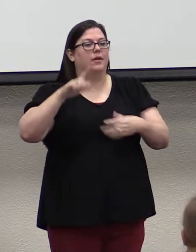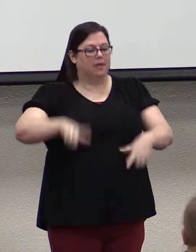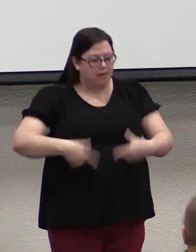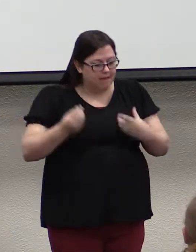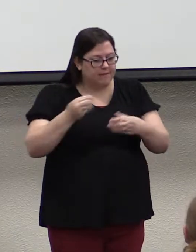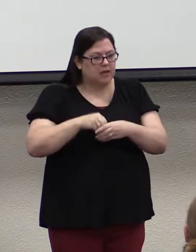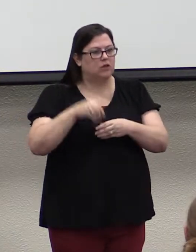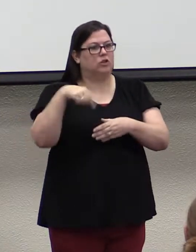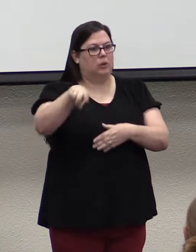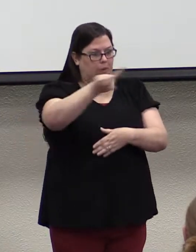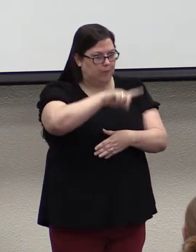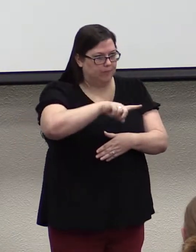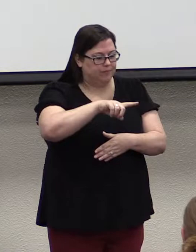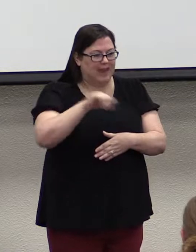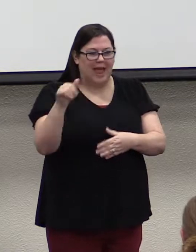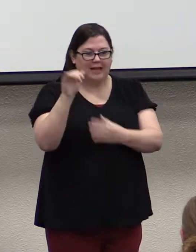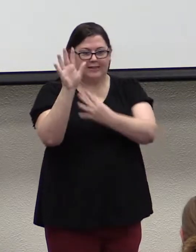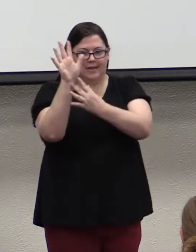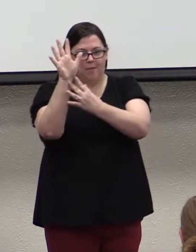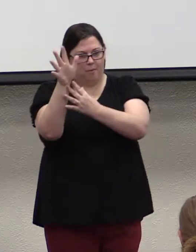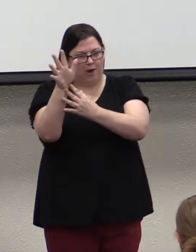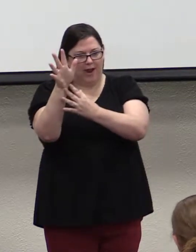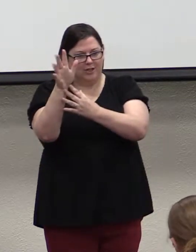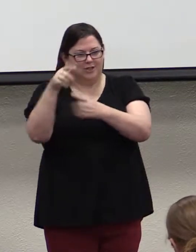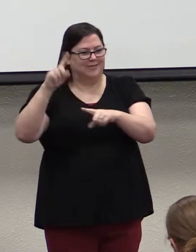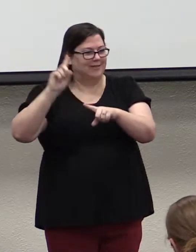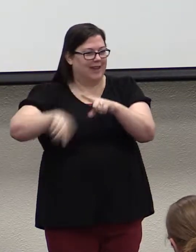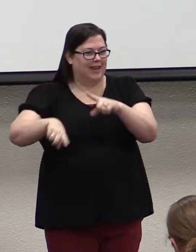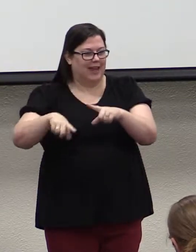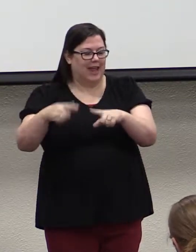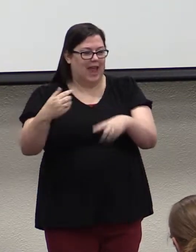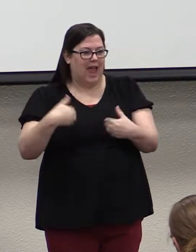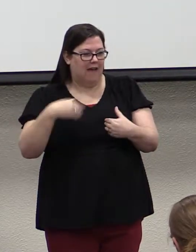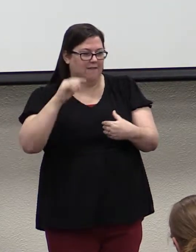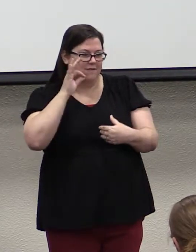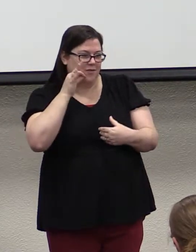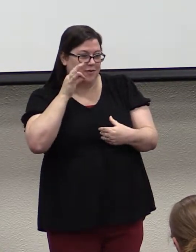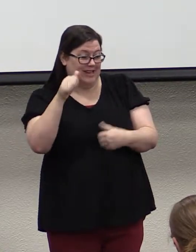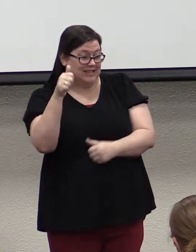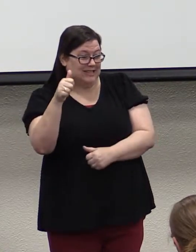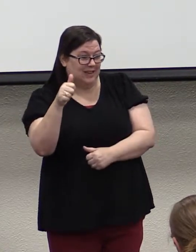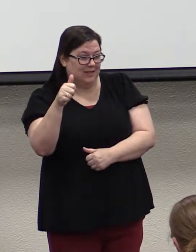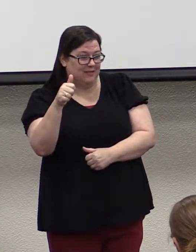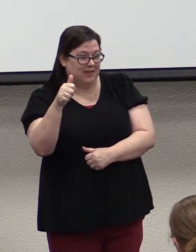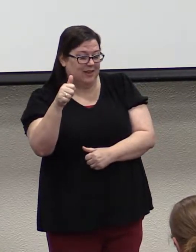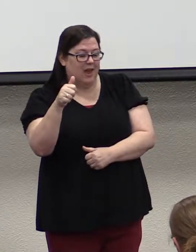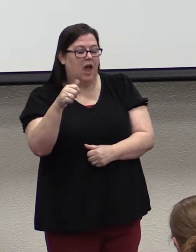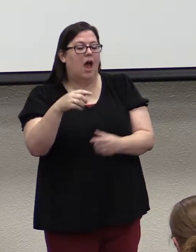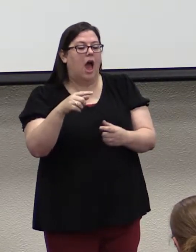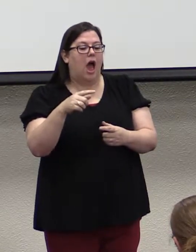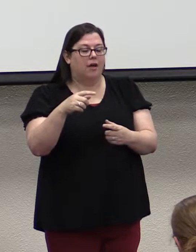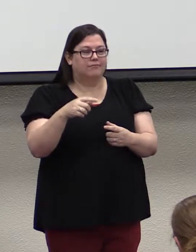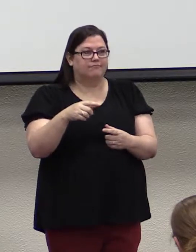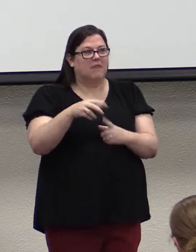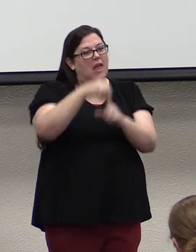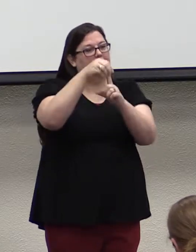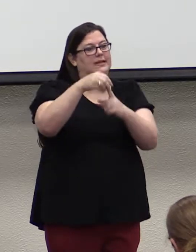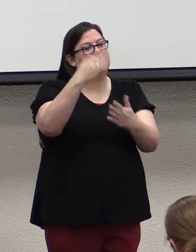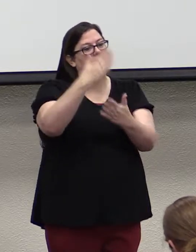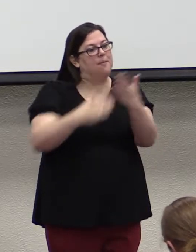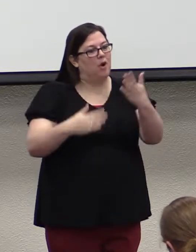As the branch cannot bear fruit by itself unless it abides in the vine, neither can you unless you abide in